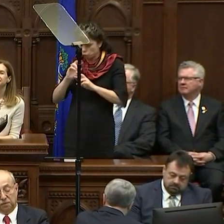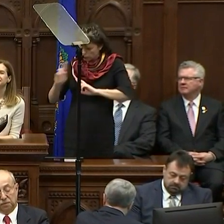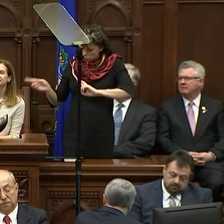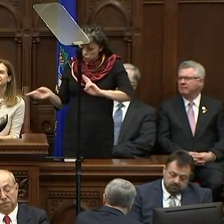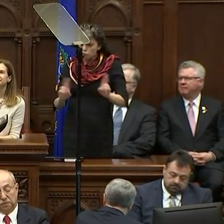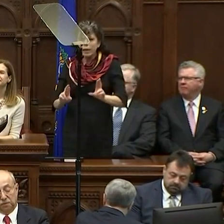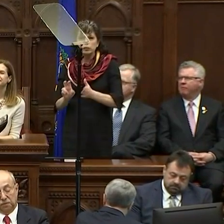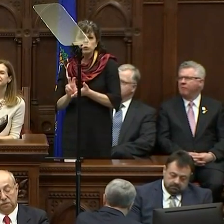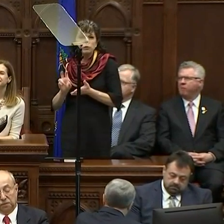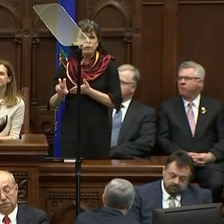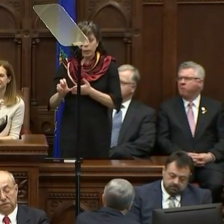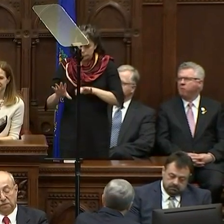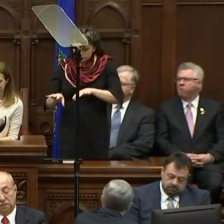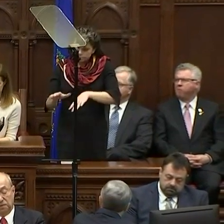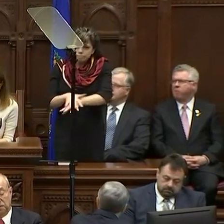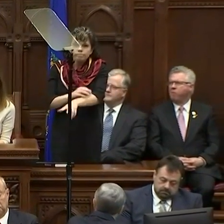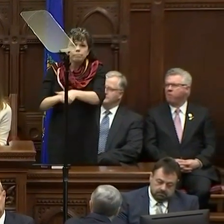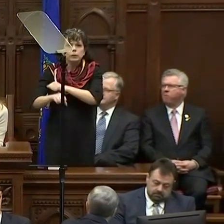our state again.